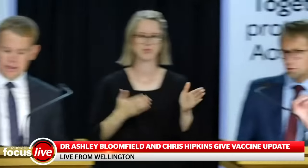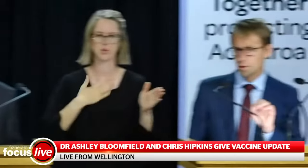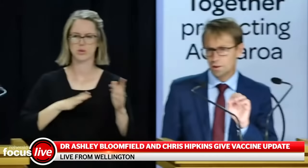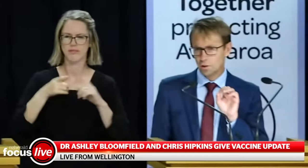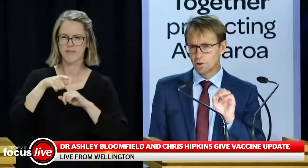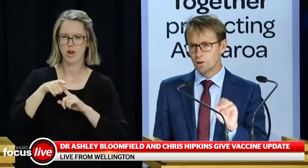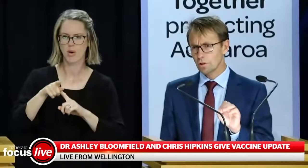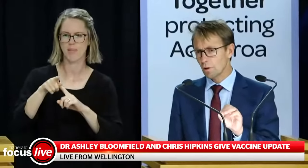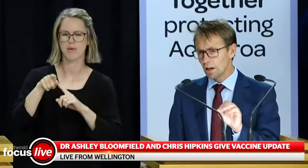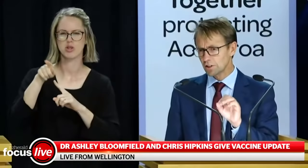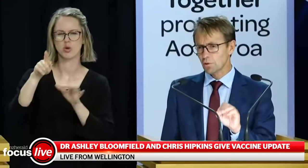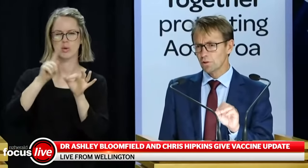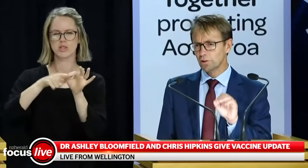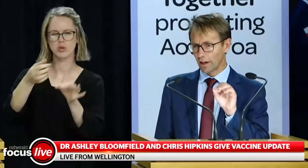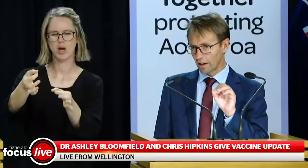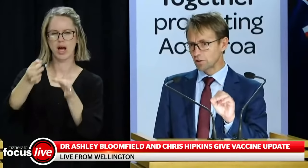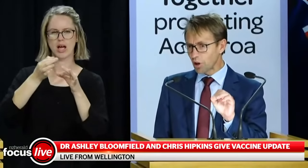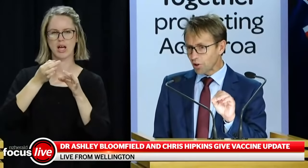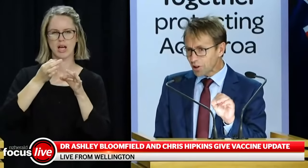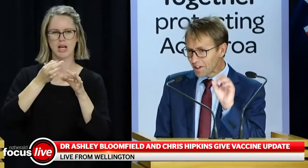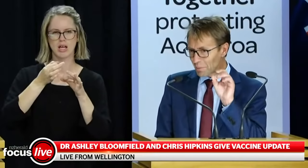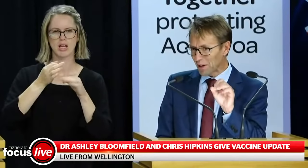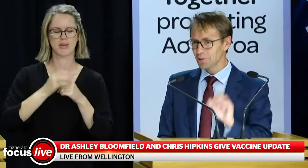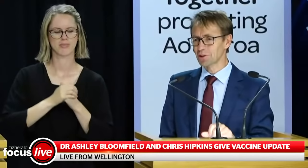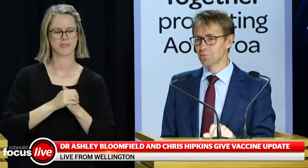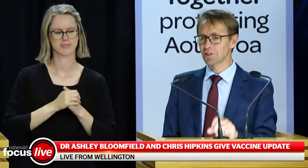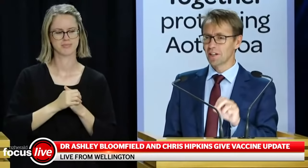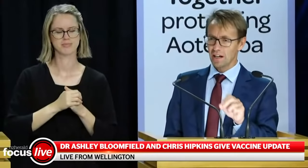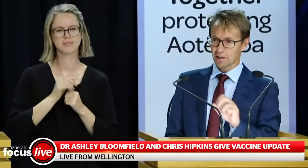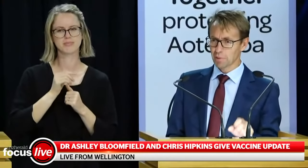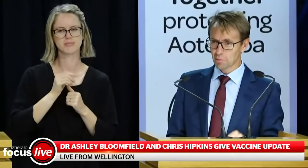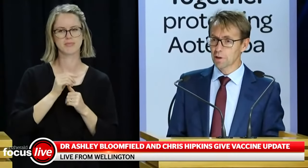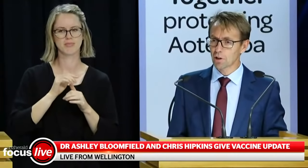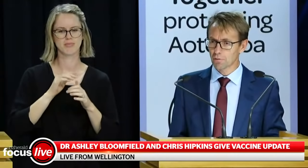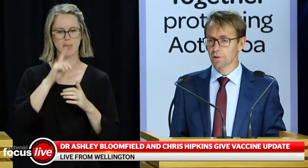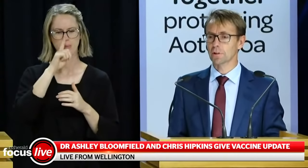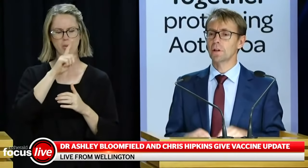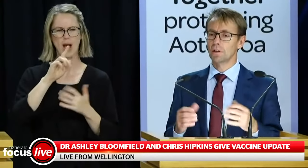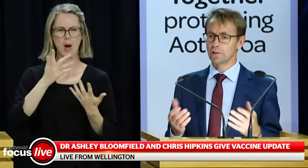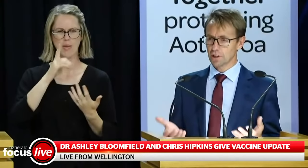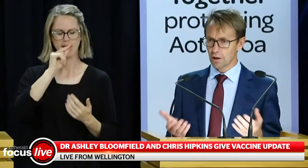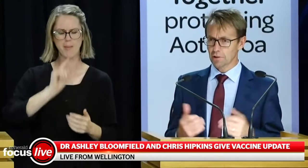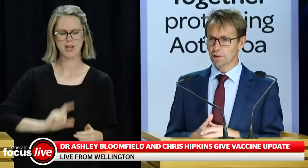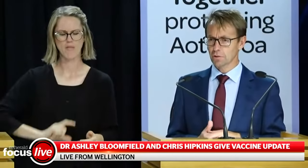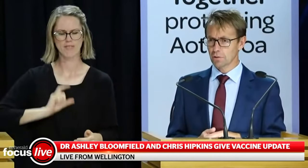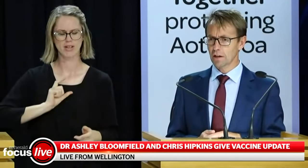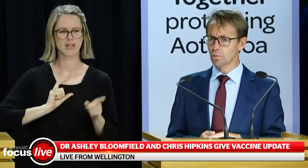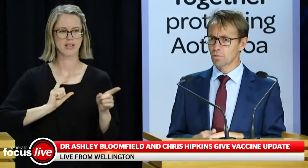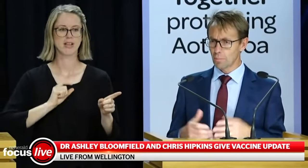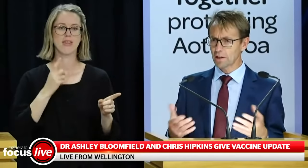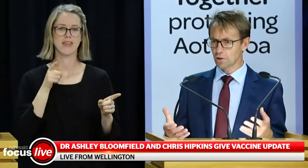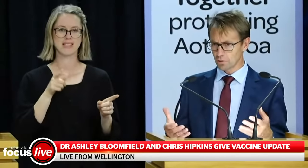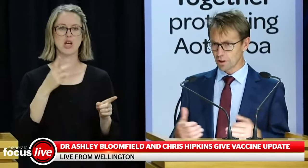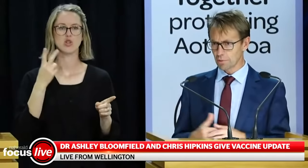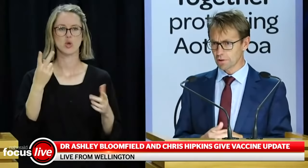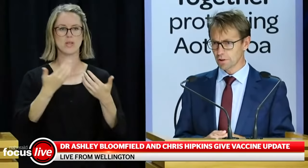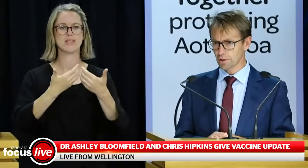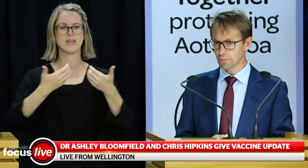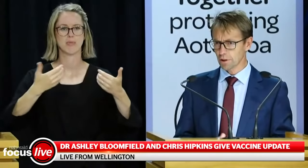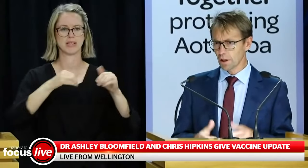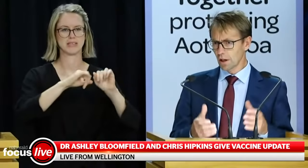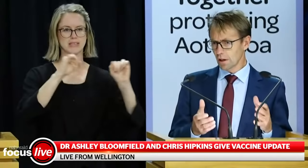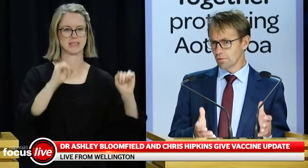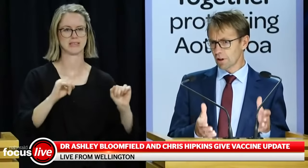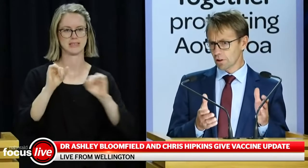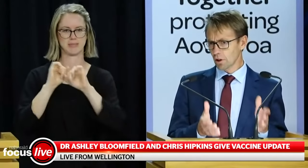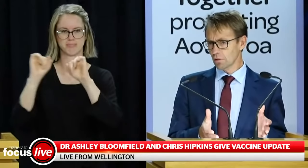follow up because I think the question you asked was as well, part of your question was how can people be confident? These are currently two and will remain two separate